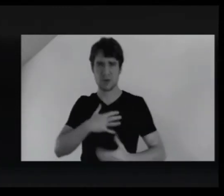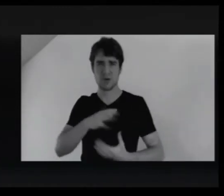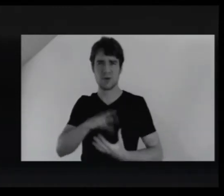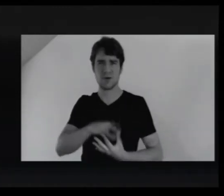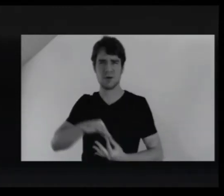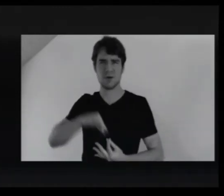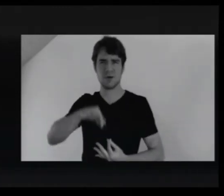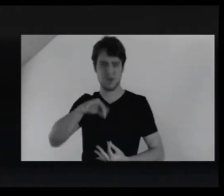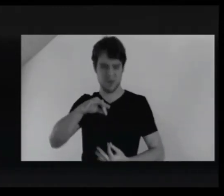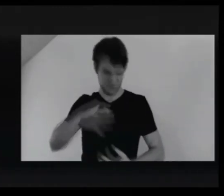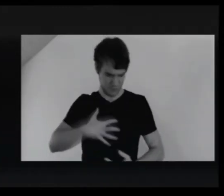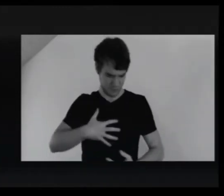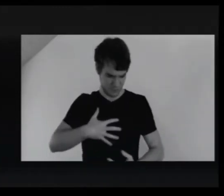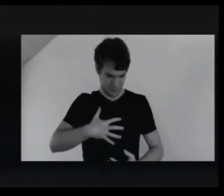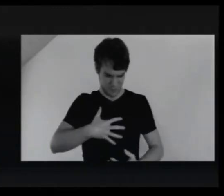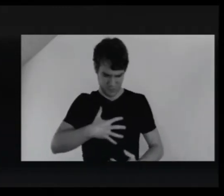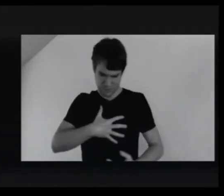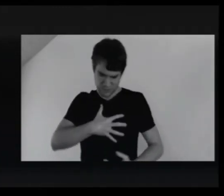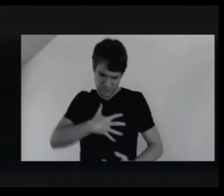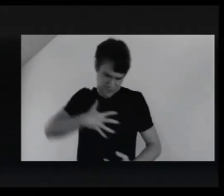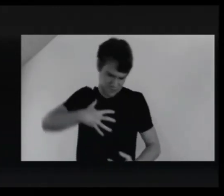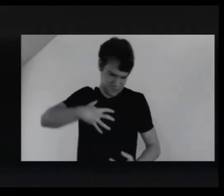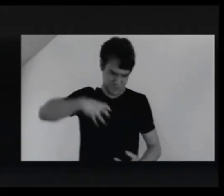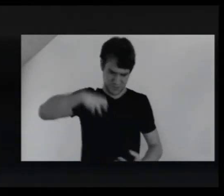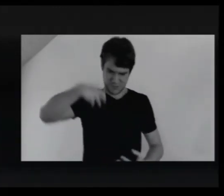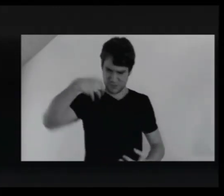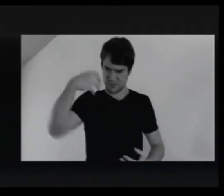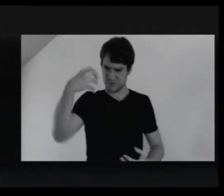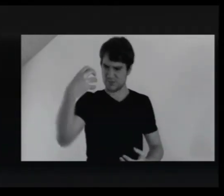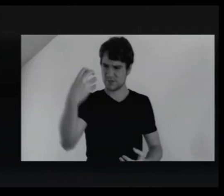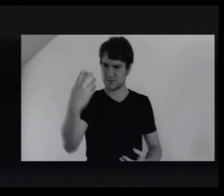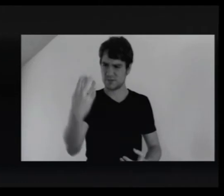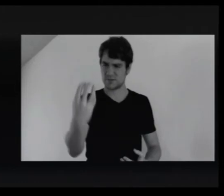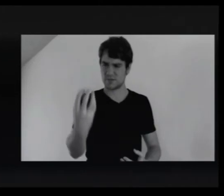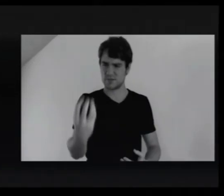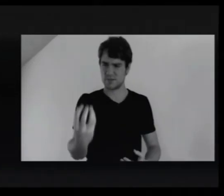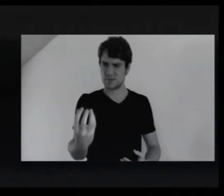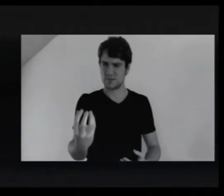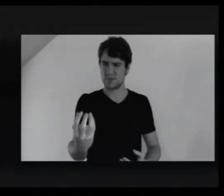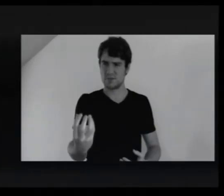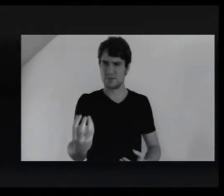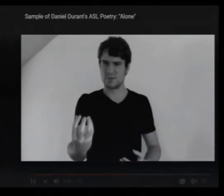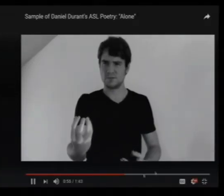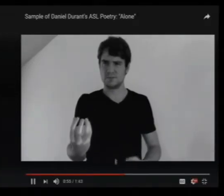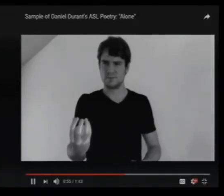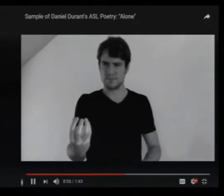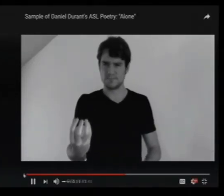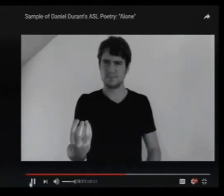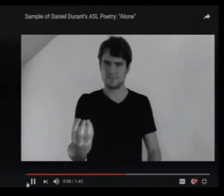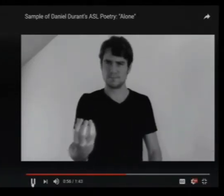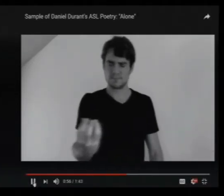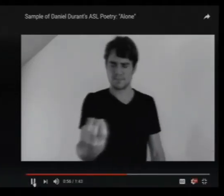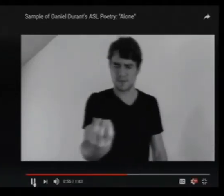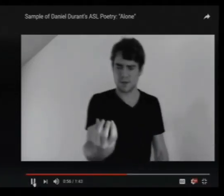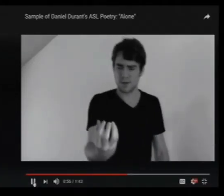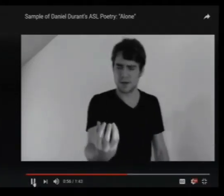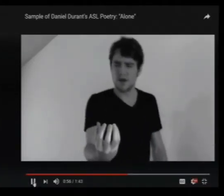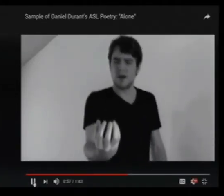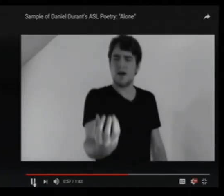But I don't know any other ones. The grocery store is the inspection. That's like no frills. The other thing is no frills. Oh my god, it's